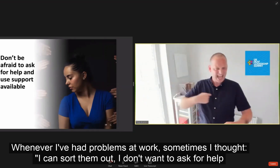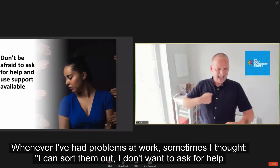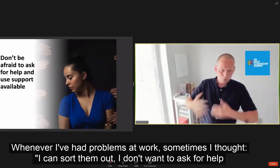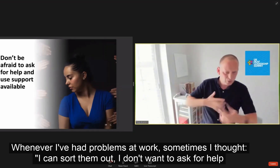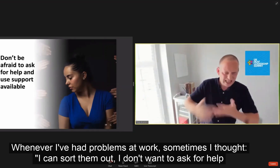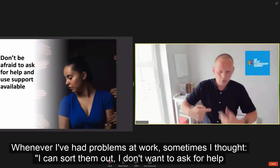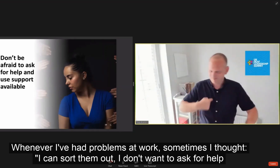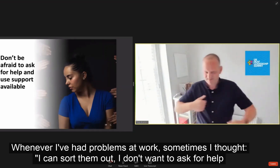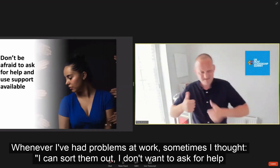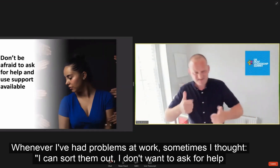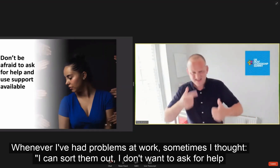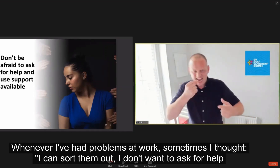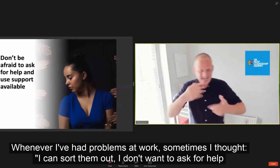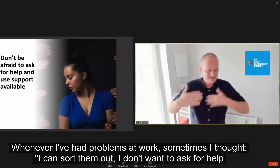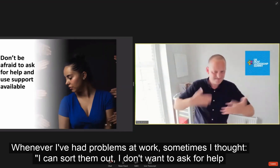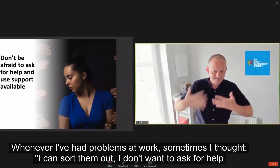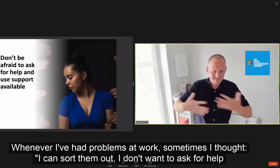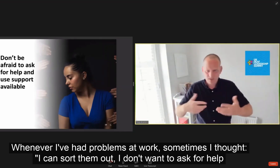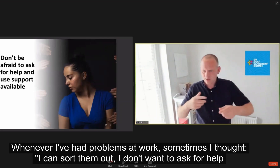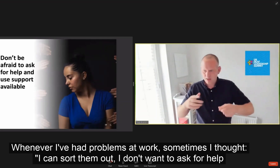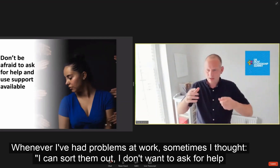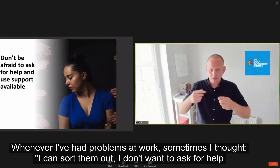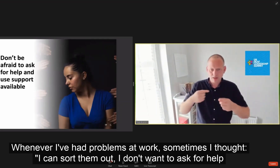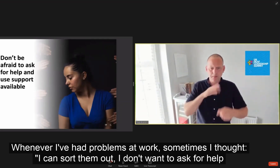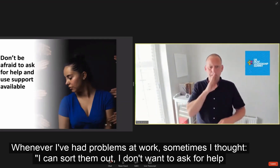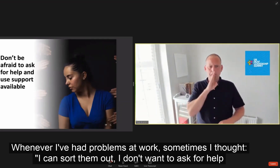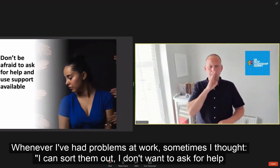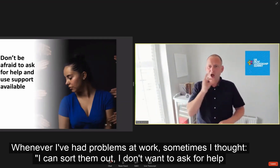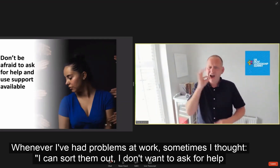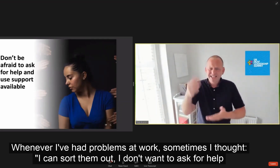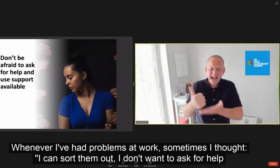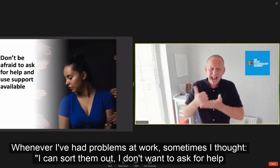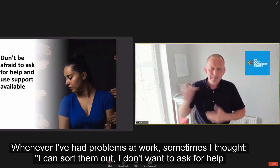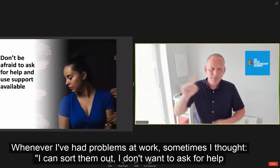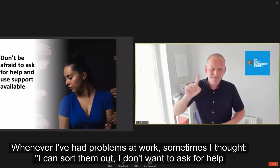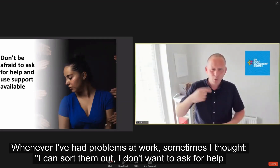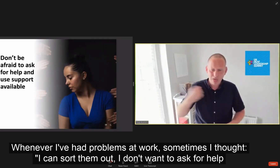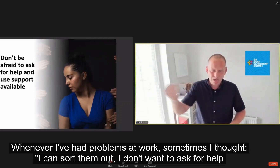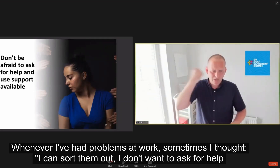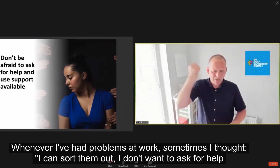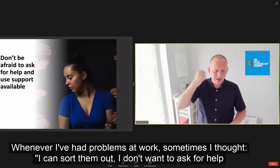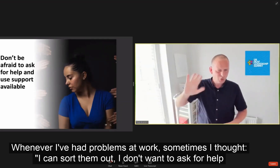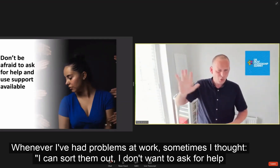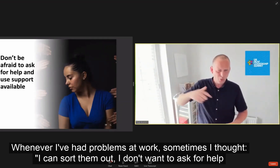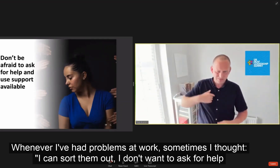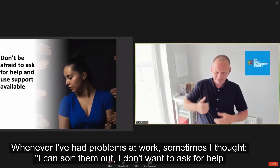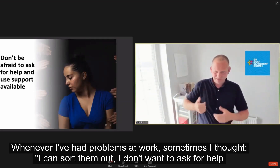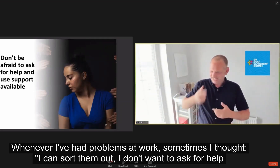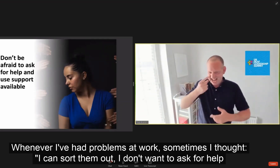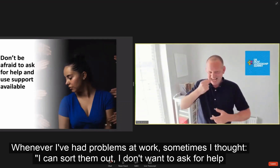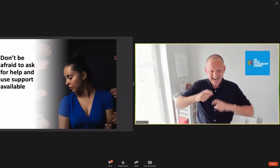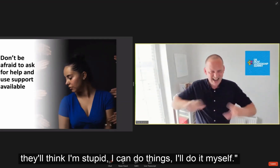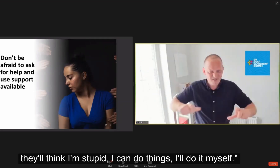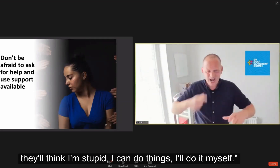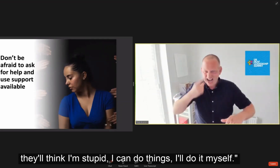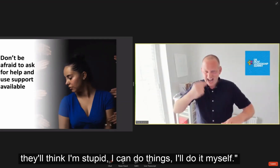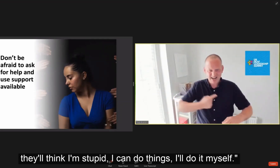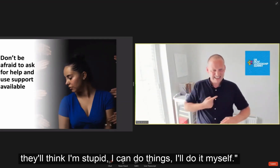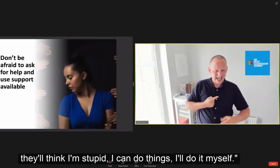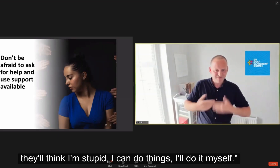person. And whenever I've had problems at work, sometimes I've thought, I can sort them out. I don't want to ask for help. They'll think I'm stupid. I